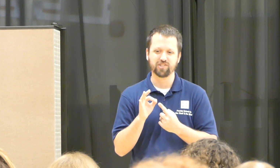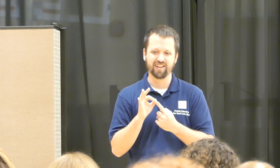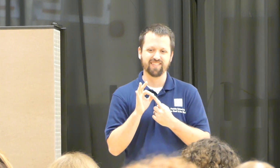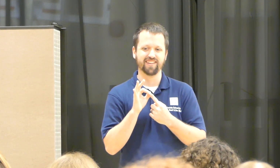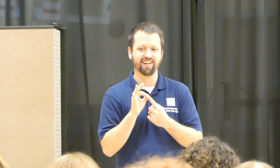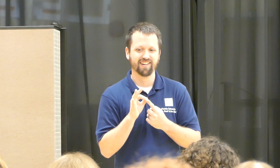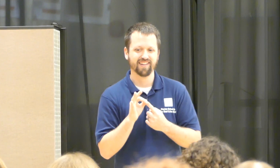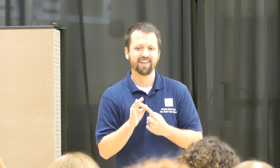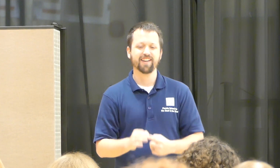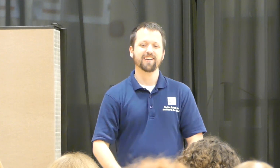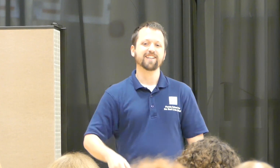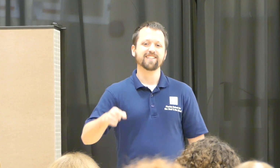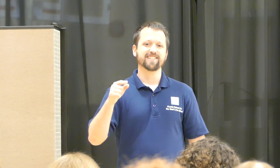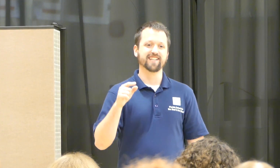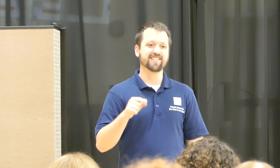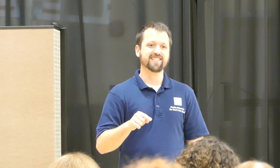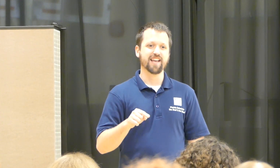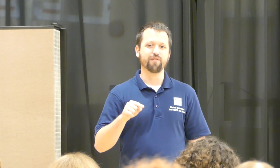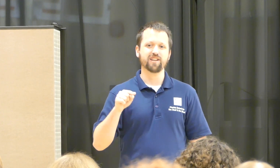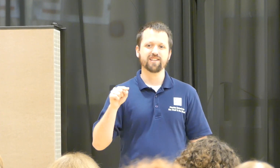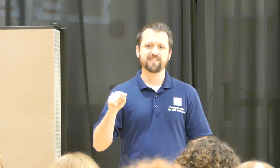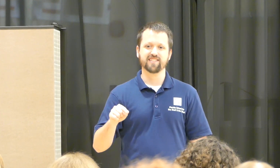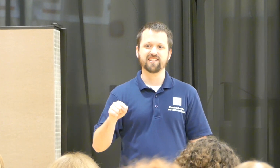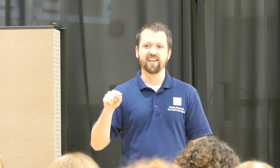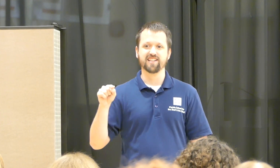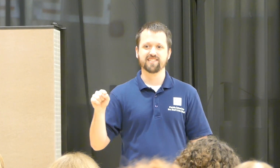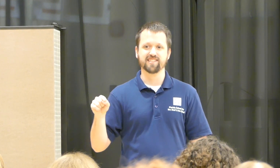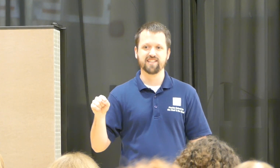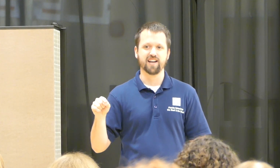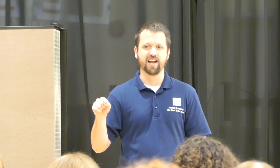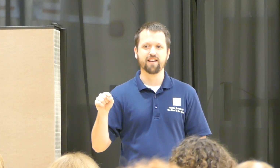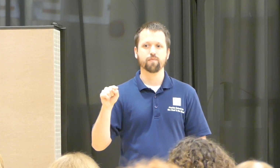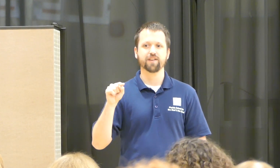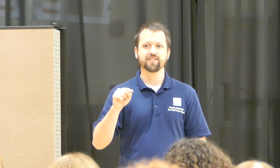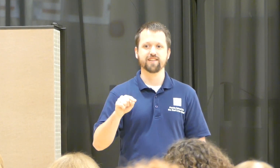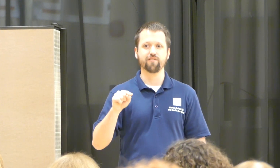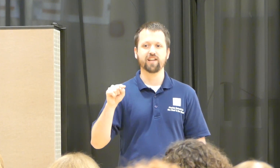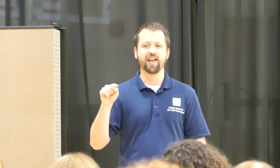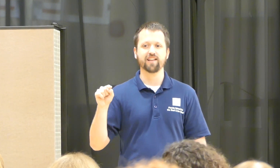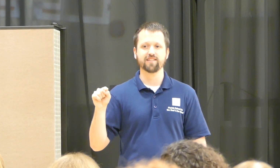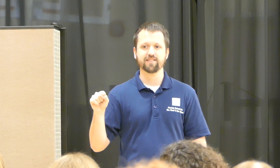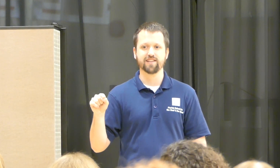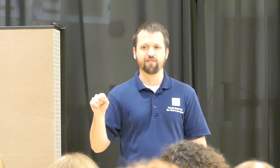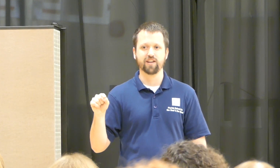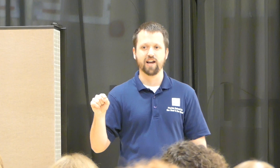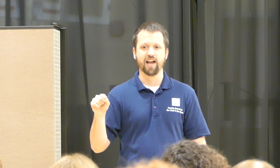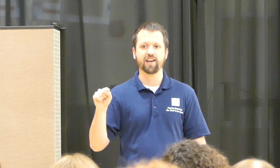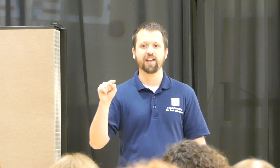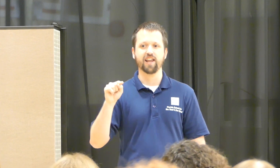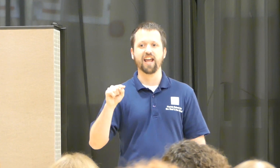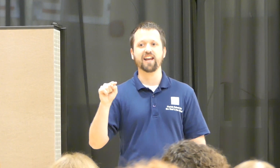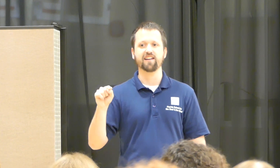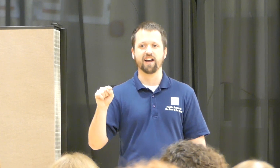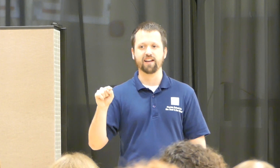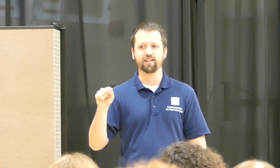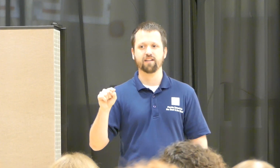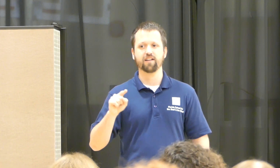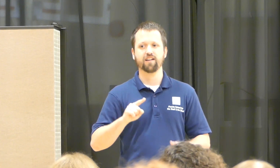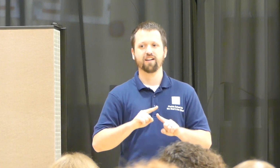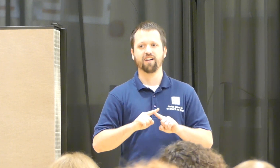isn't there? 67, 68, 69, 78, 79, and 89 are